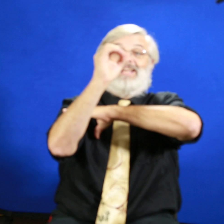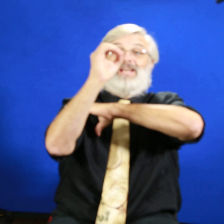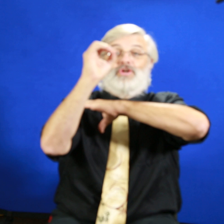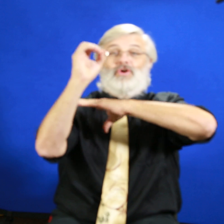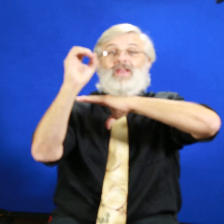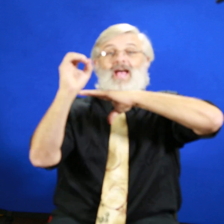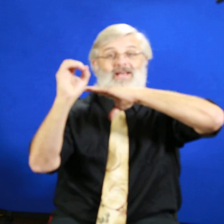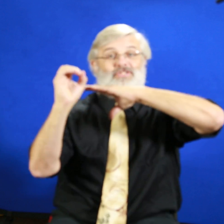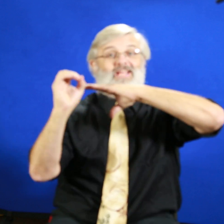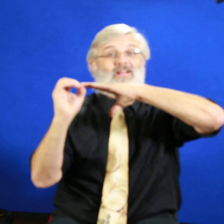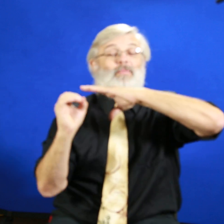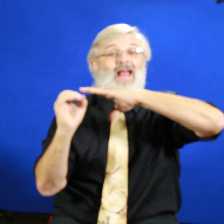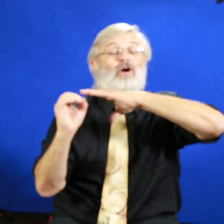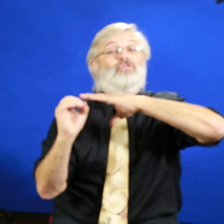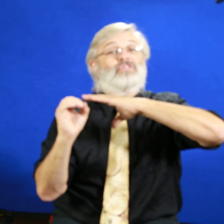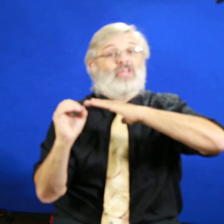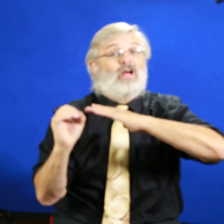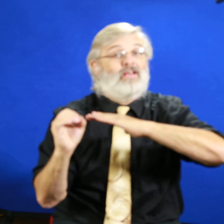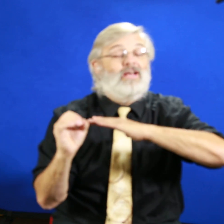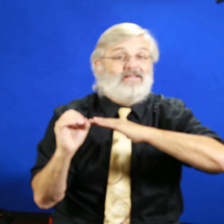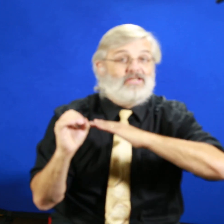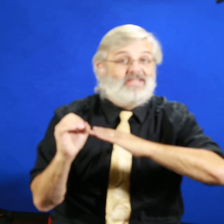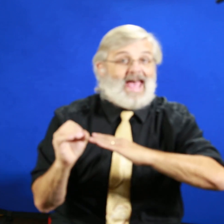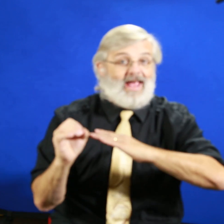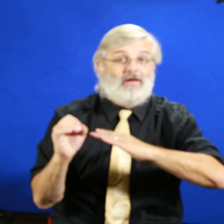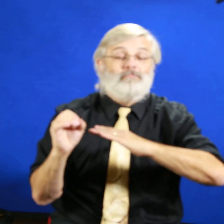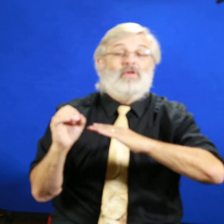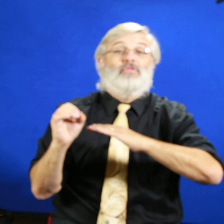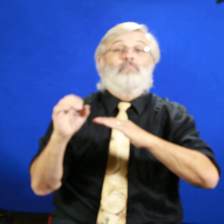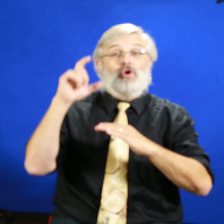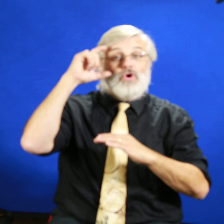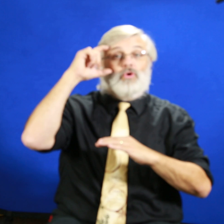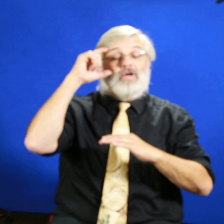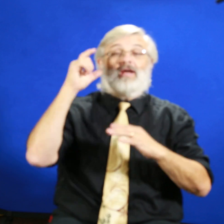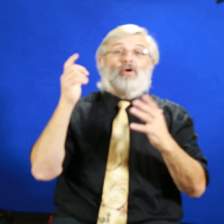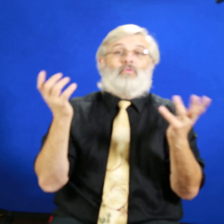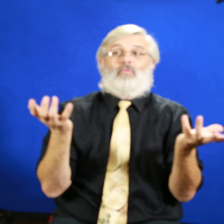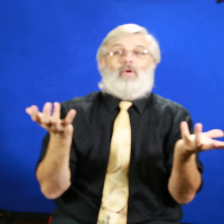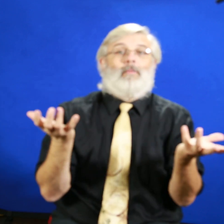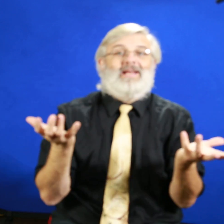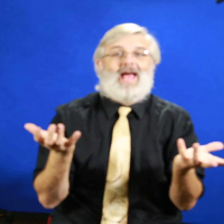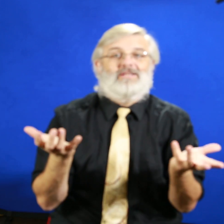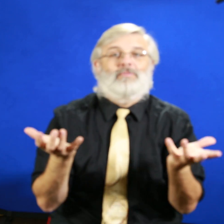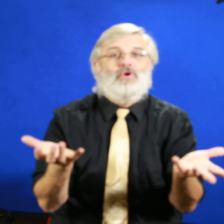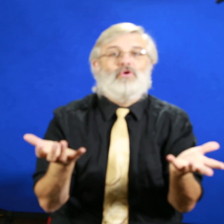it at noon, and you see it coming down. So the sun does the day. The moon, how many days? The moon